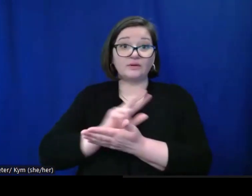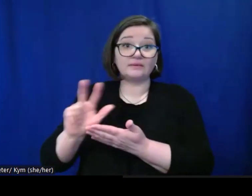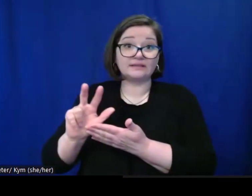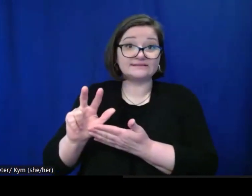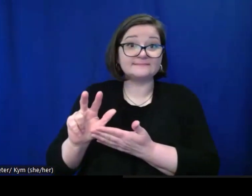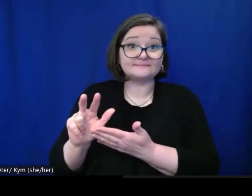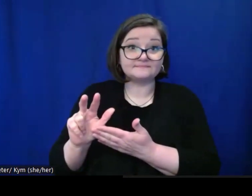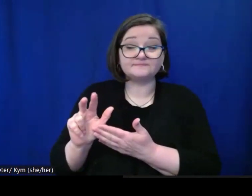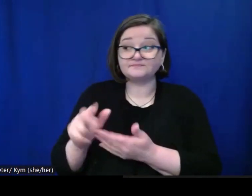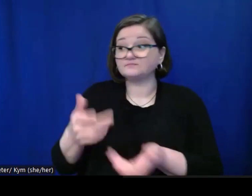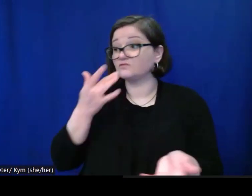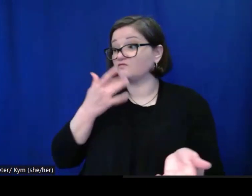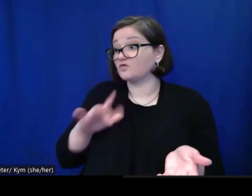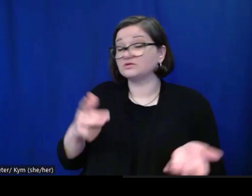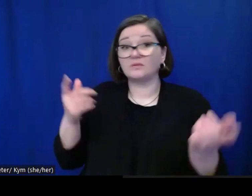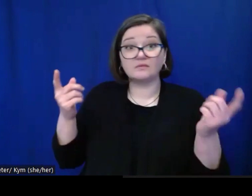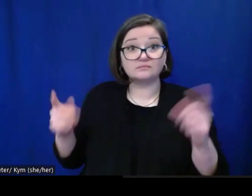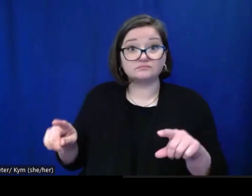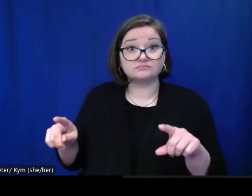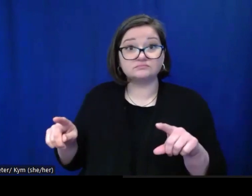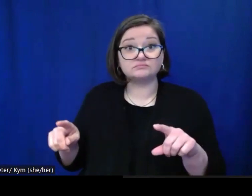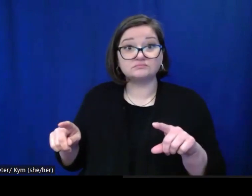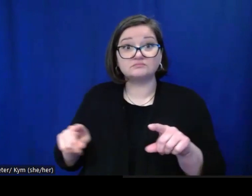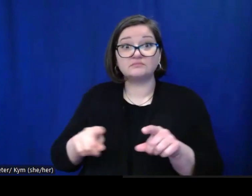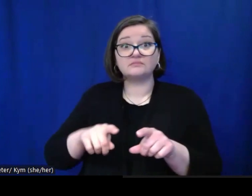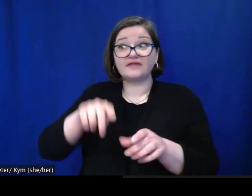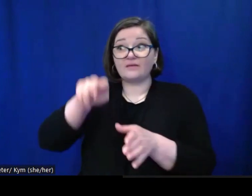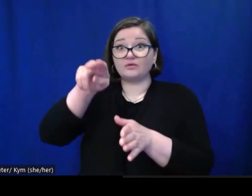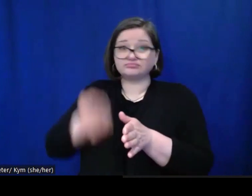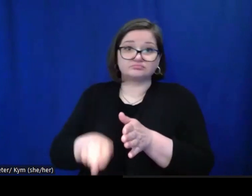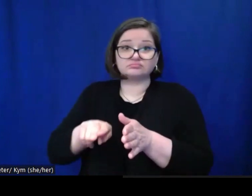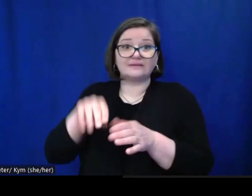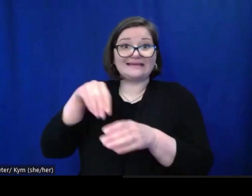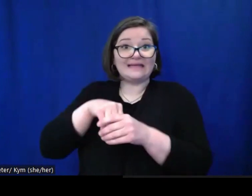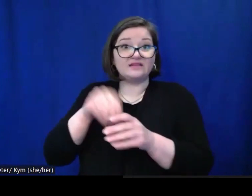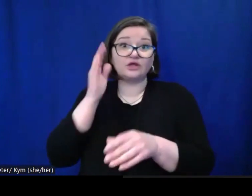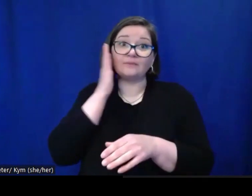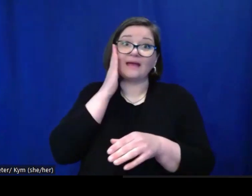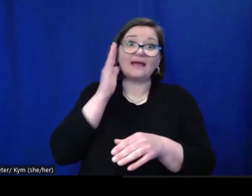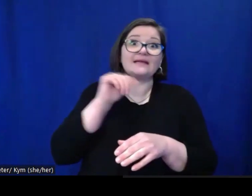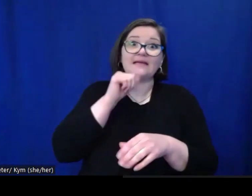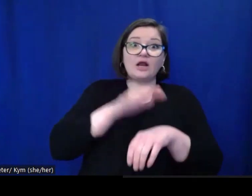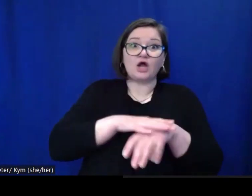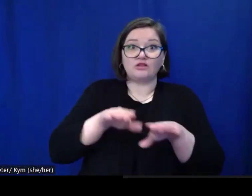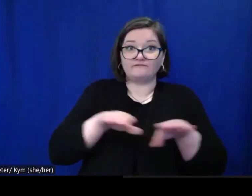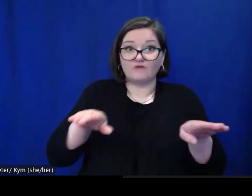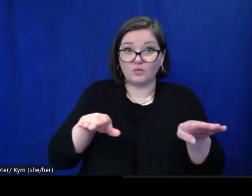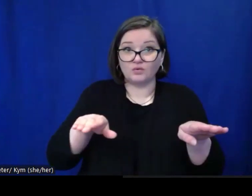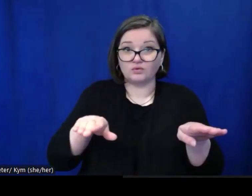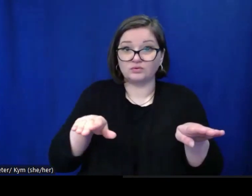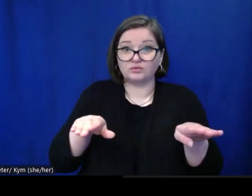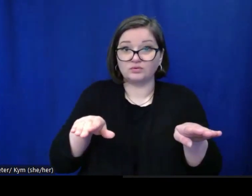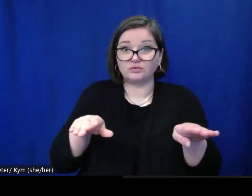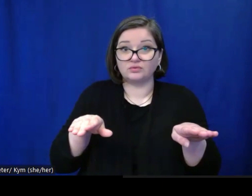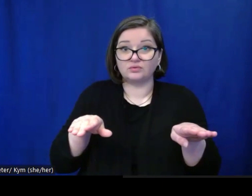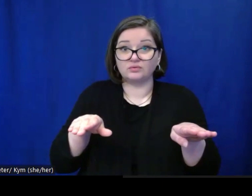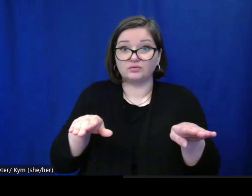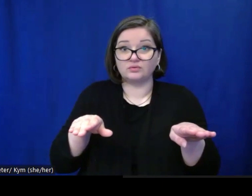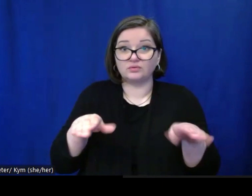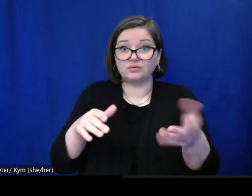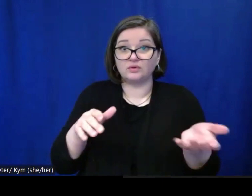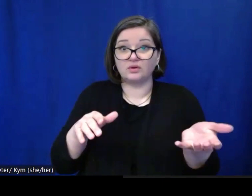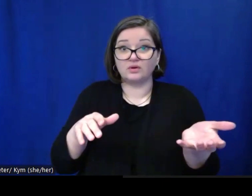Luckily, the person got dropped in their bed instead of the floor. We may not be having